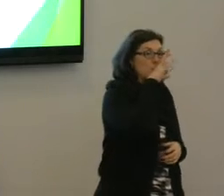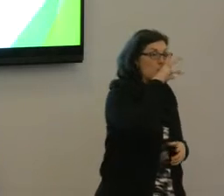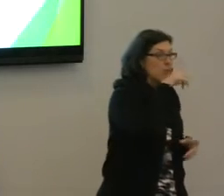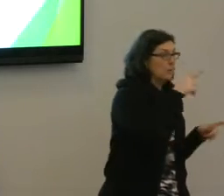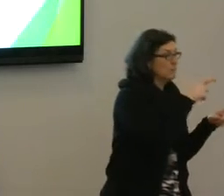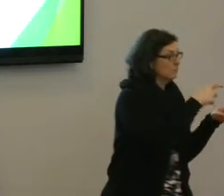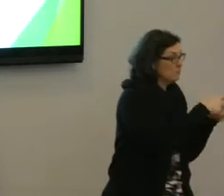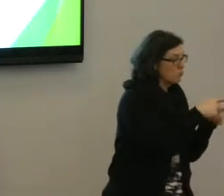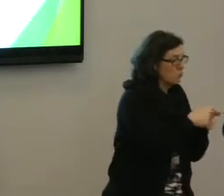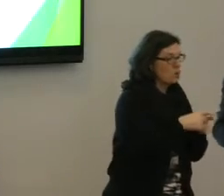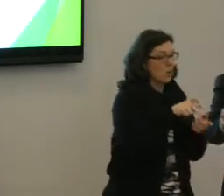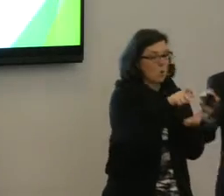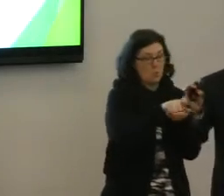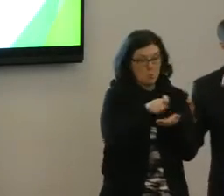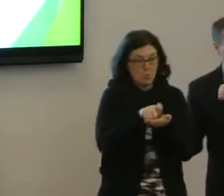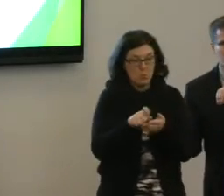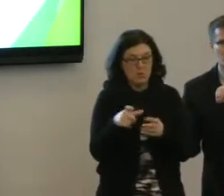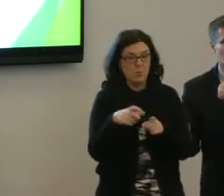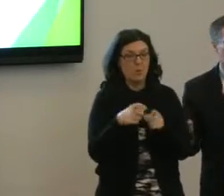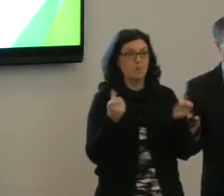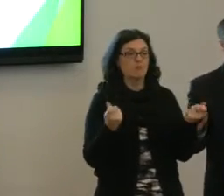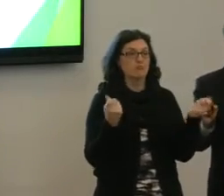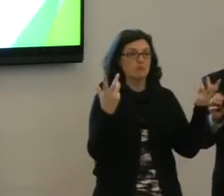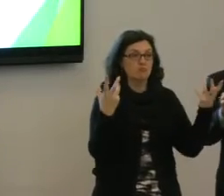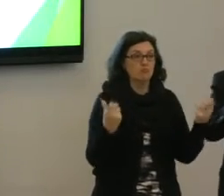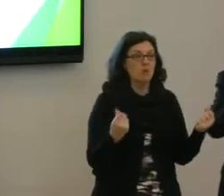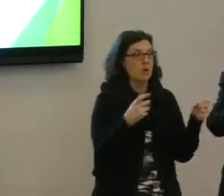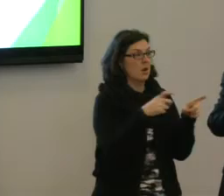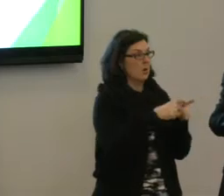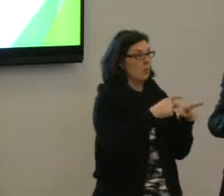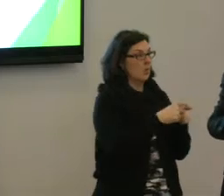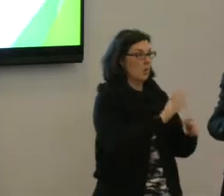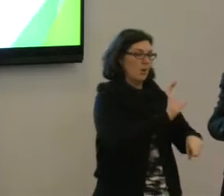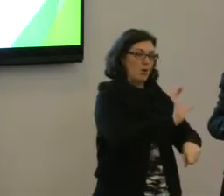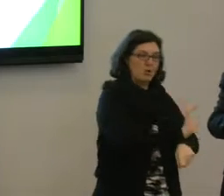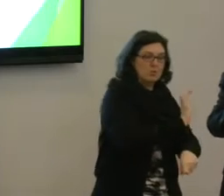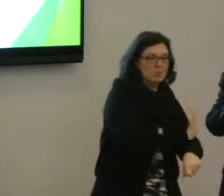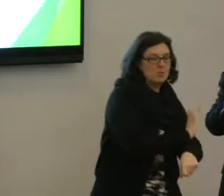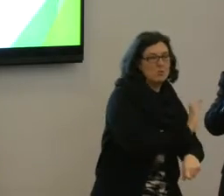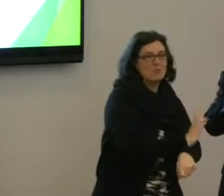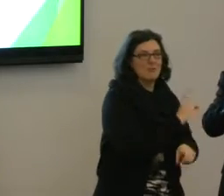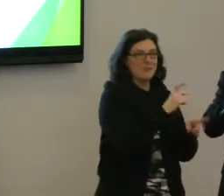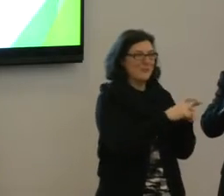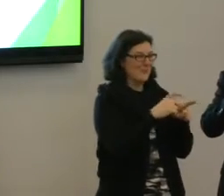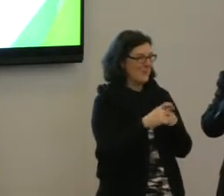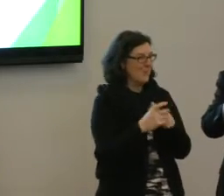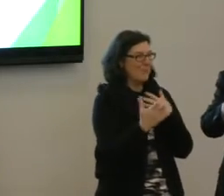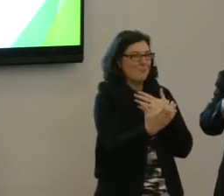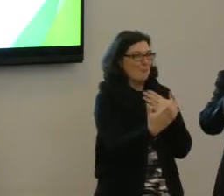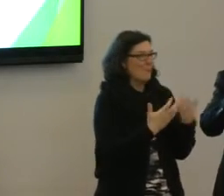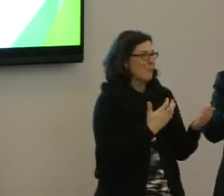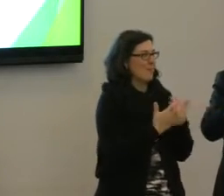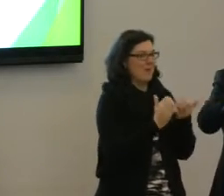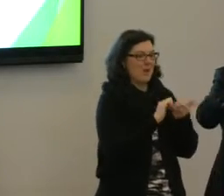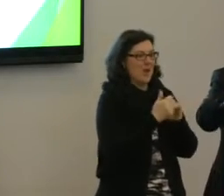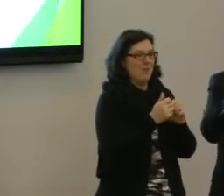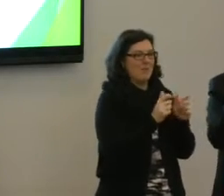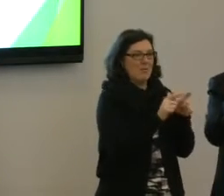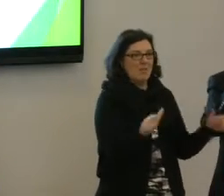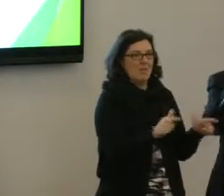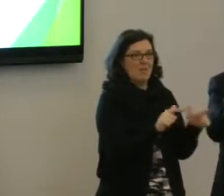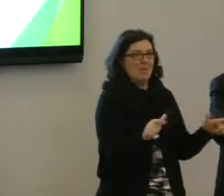or whether it be written word, or signing word, or computer-generated word, or whatever, or even